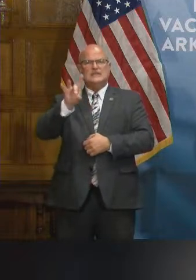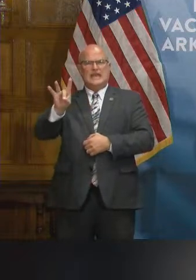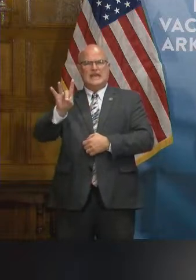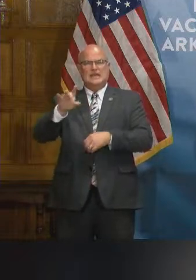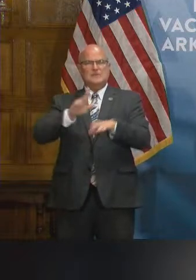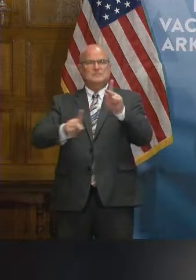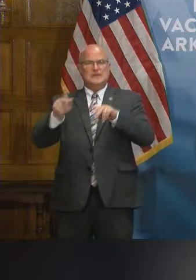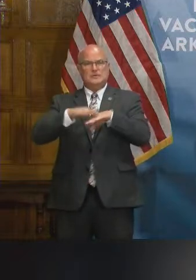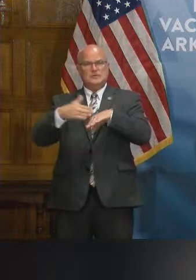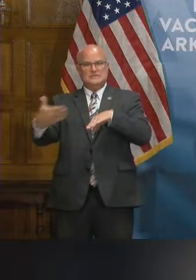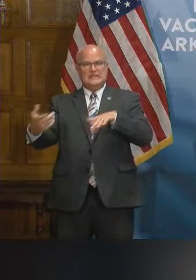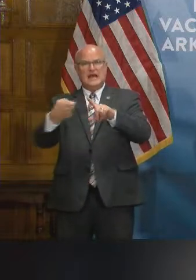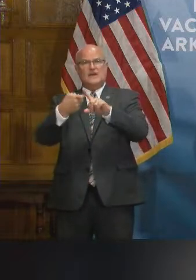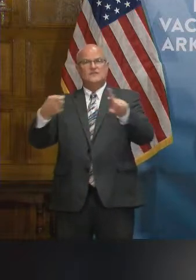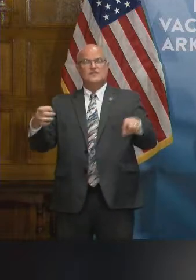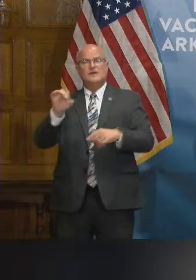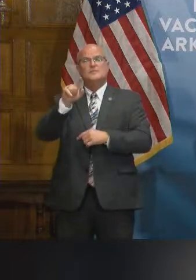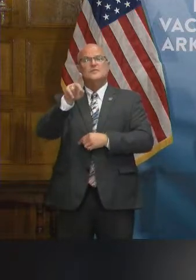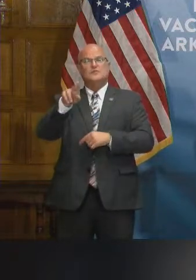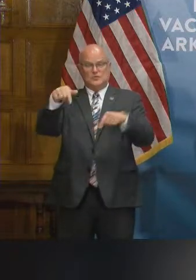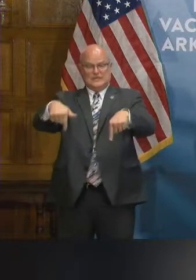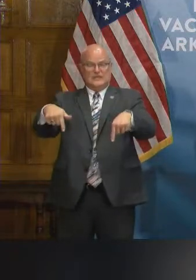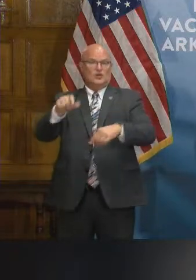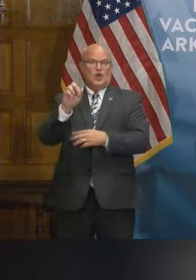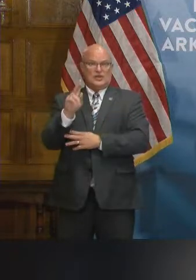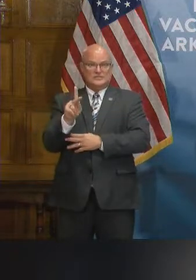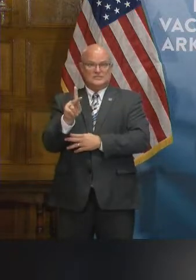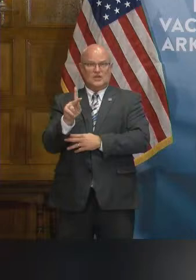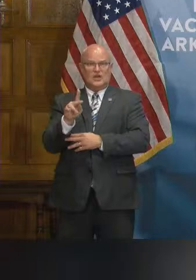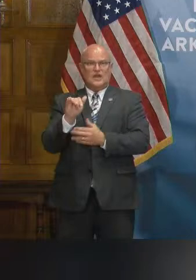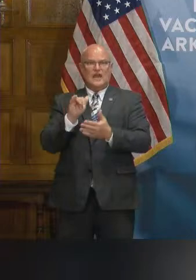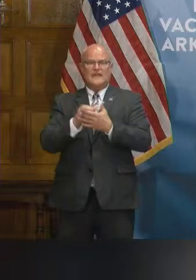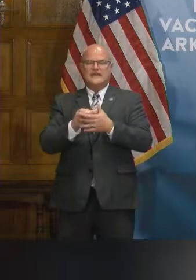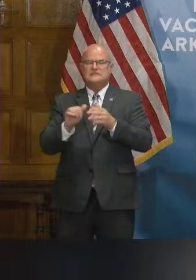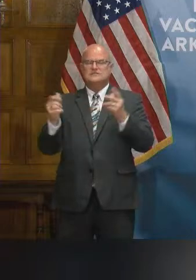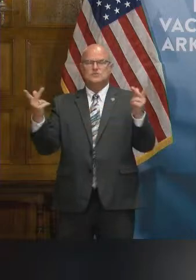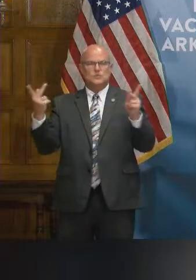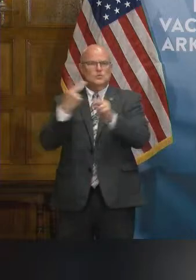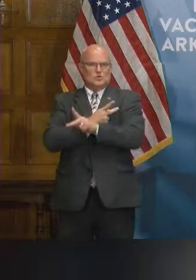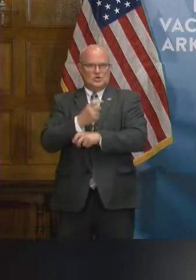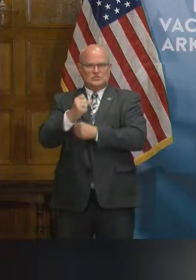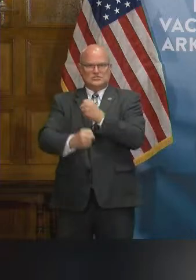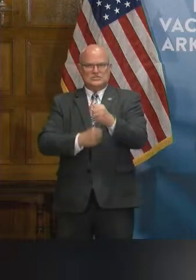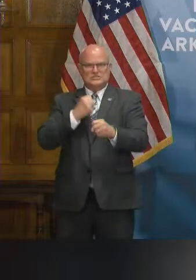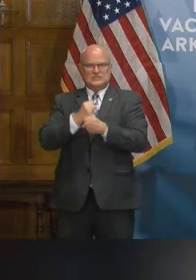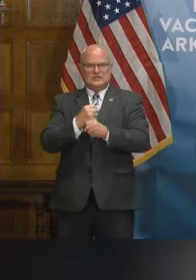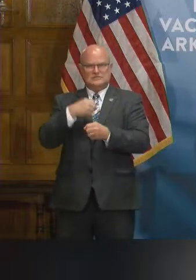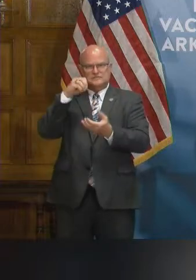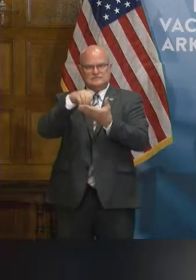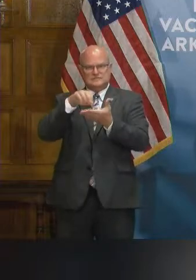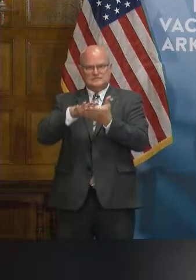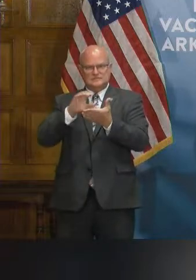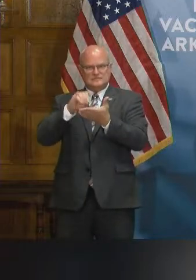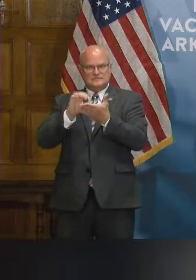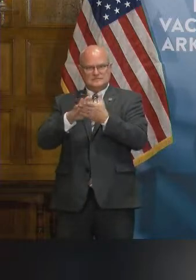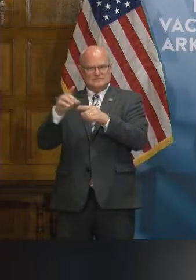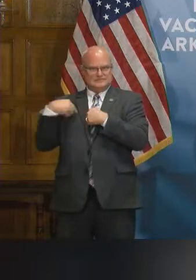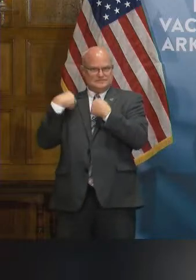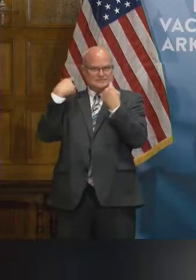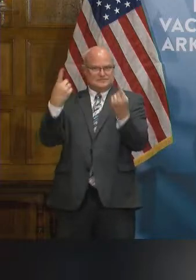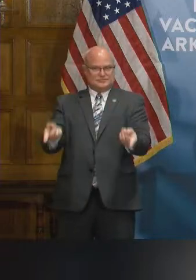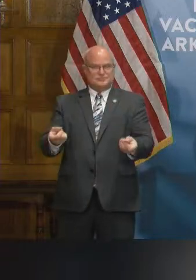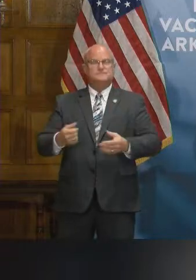who died from the flu in Arkansas, and that's the deadliest year under our records. Last